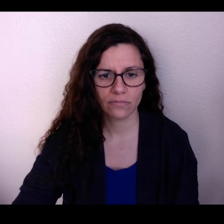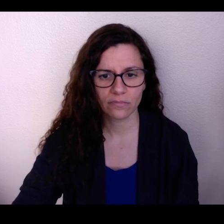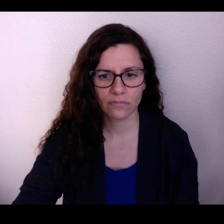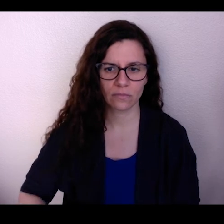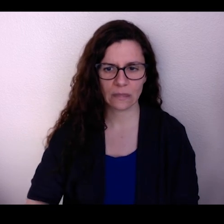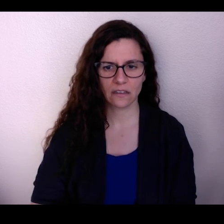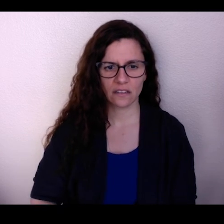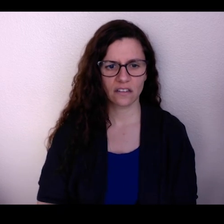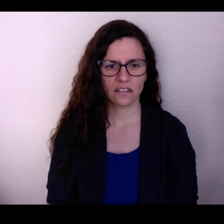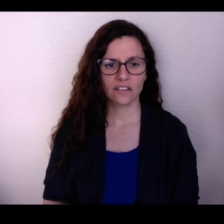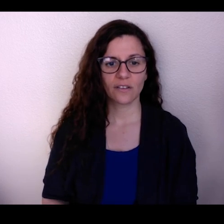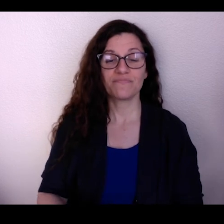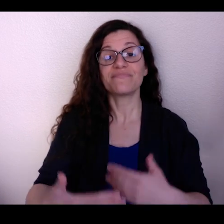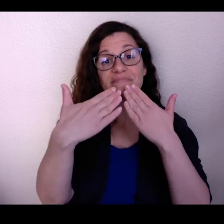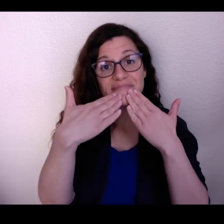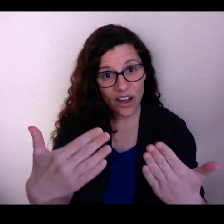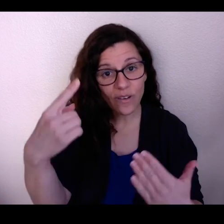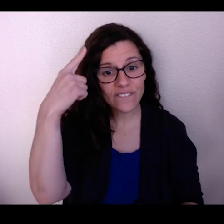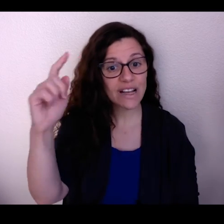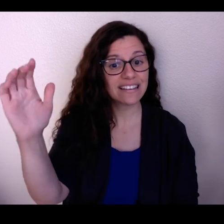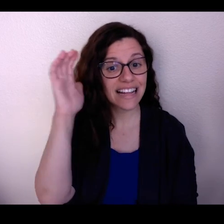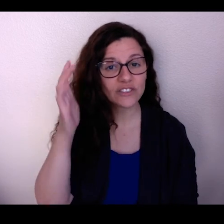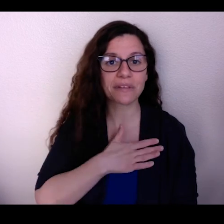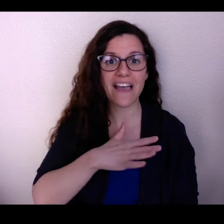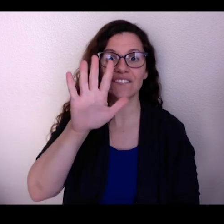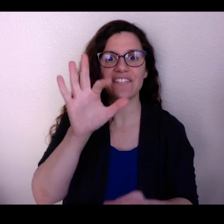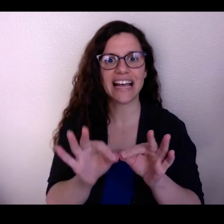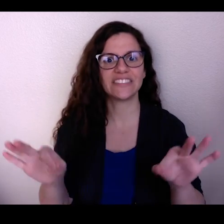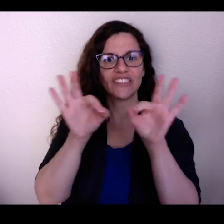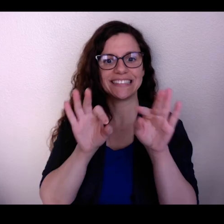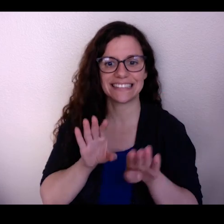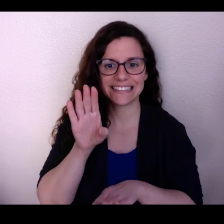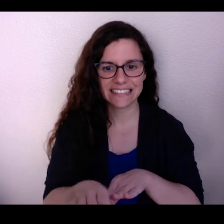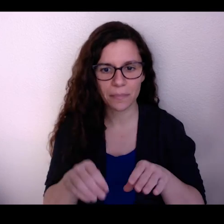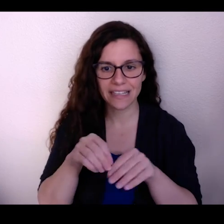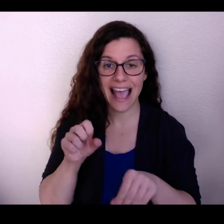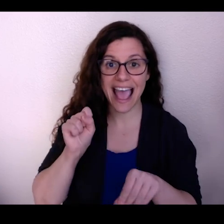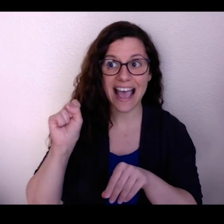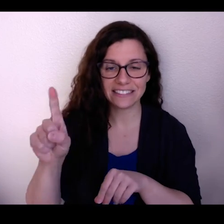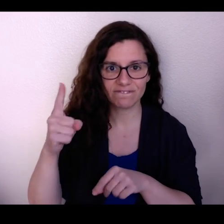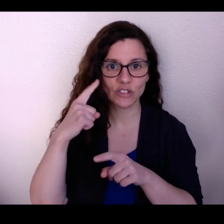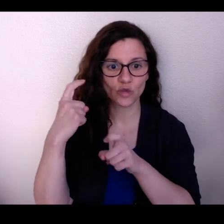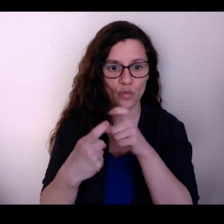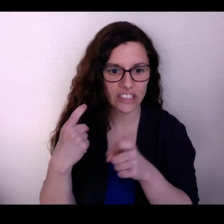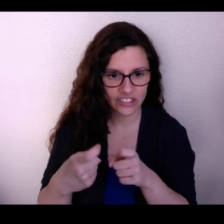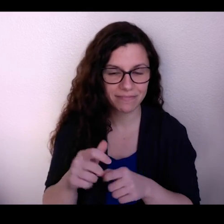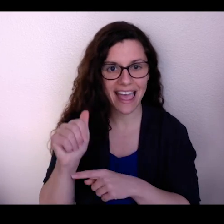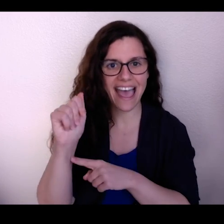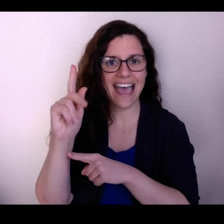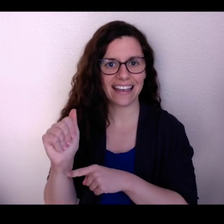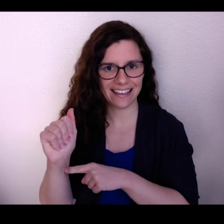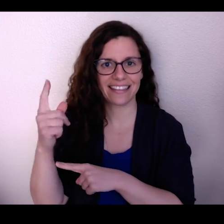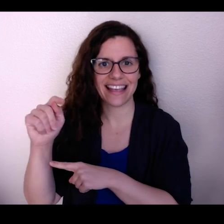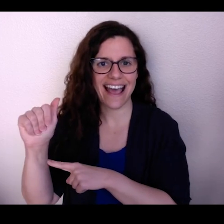important. So thank you for listening to the 5 essential steps in asking for a donation,